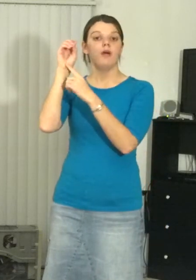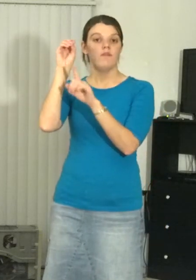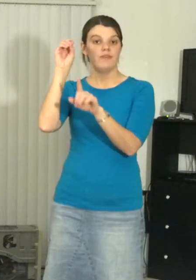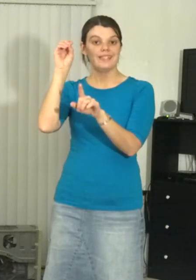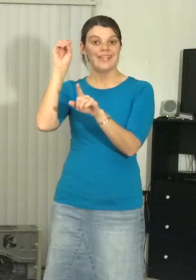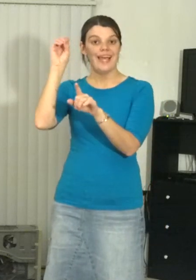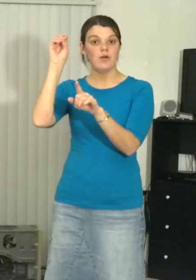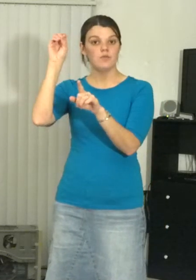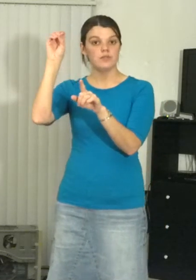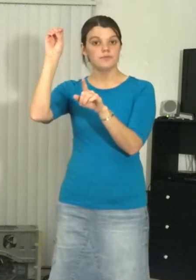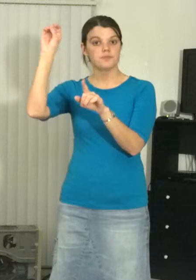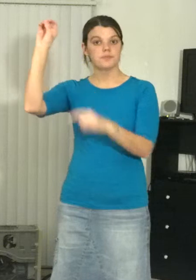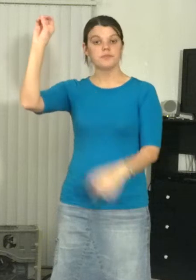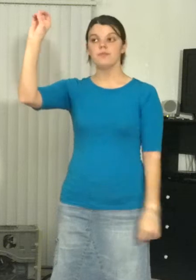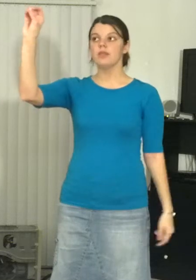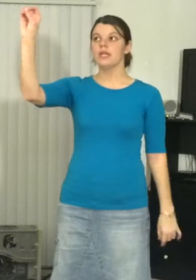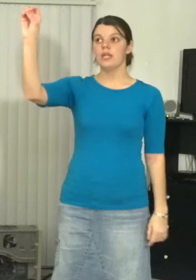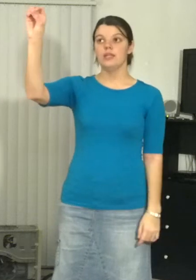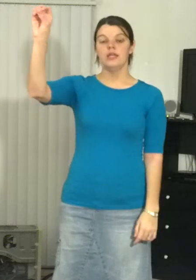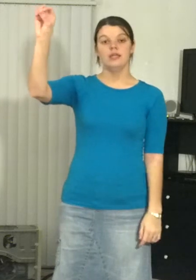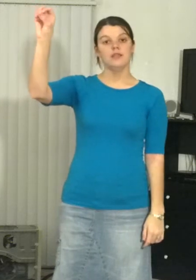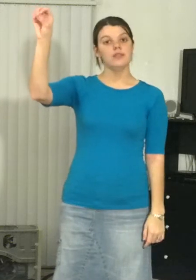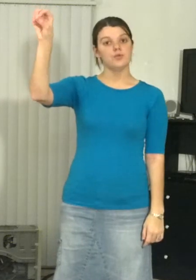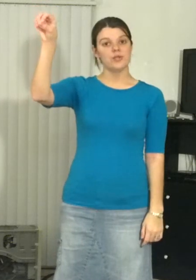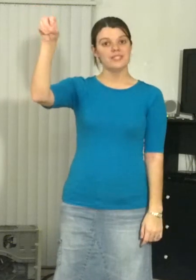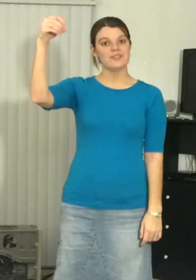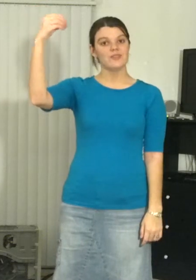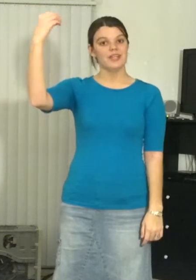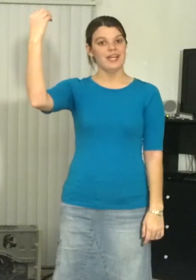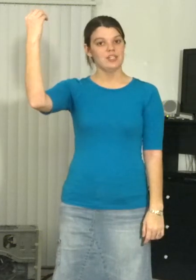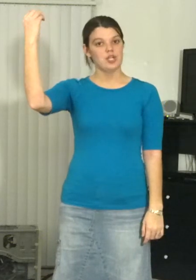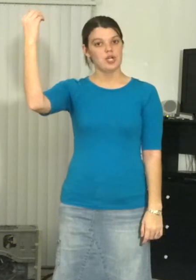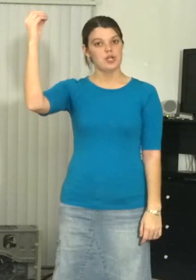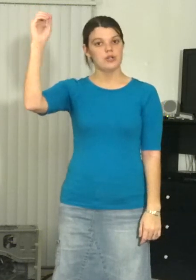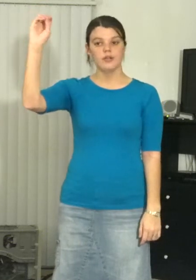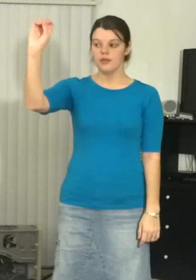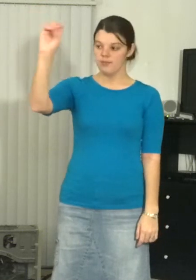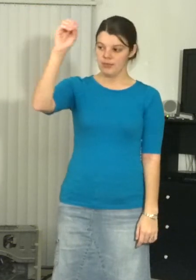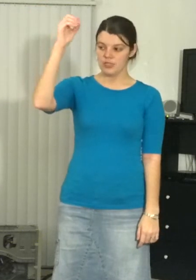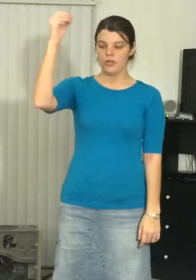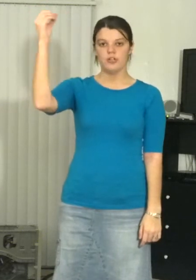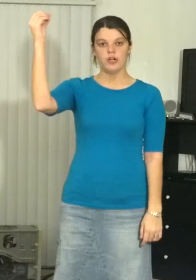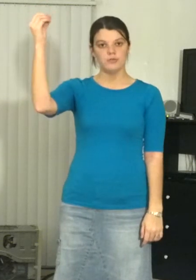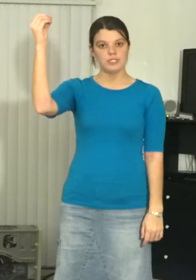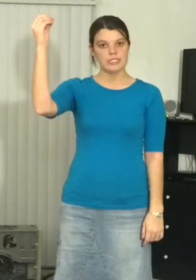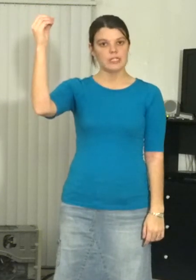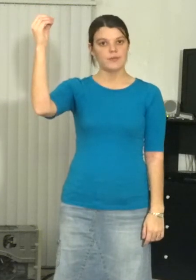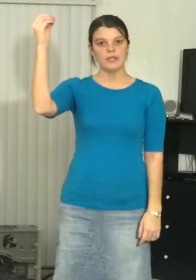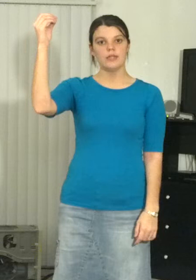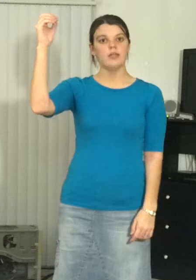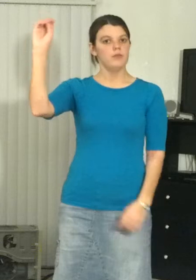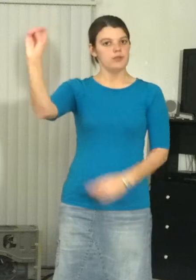palm facing out. And the wrist is going to kind of turn, maybe turn your arm just a little bit, but